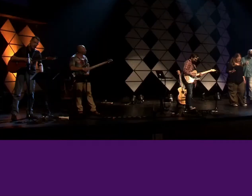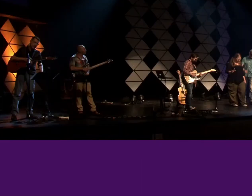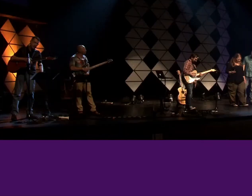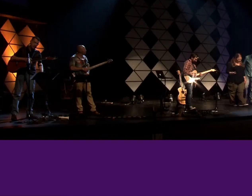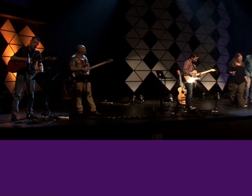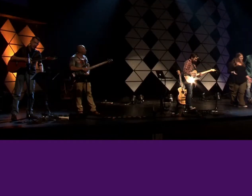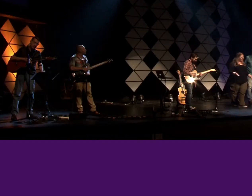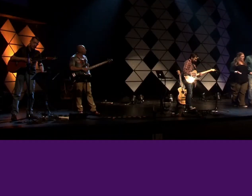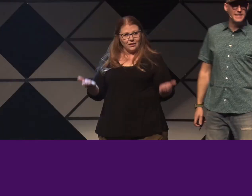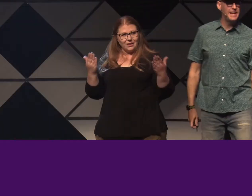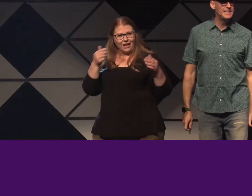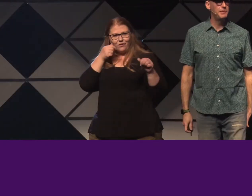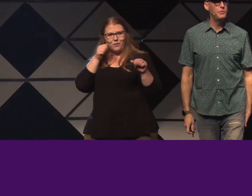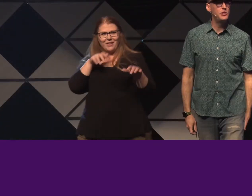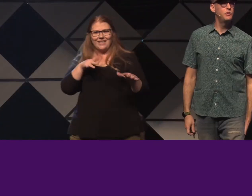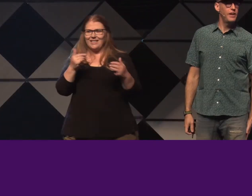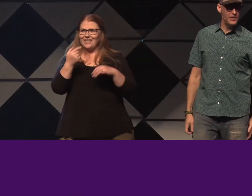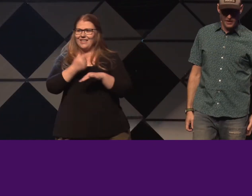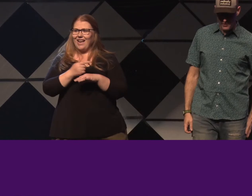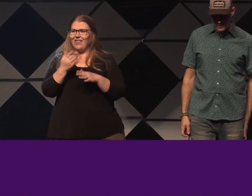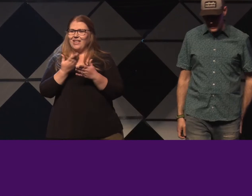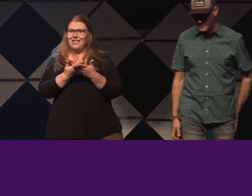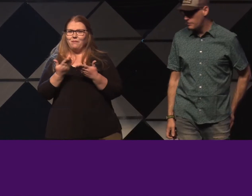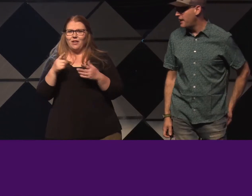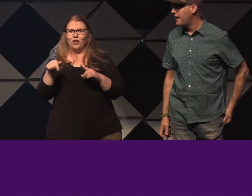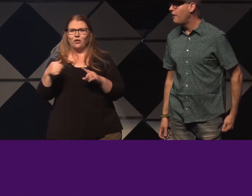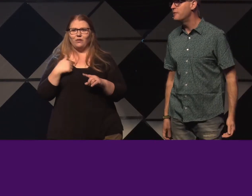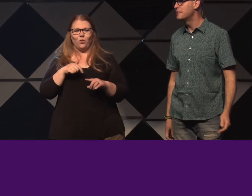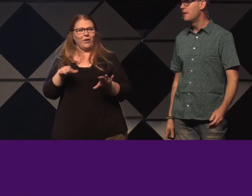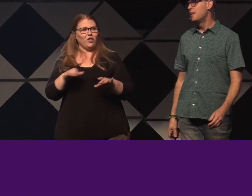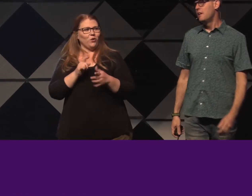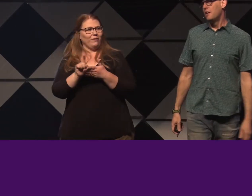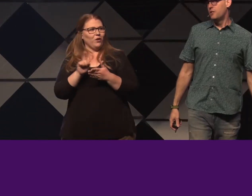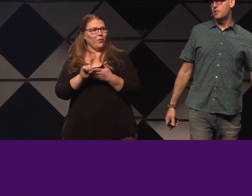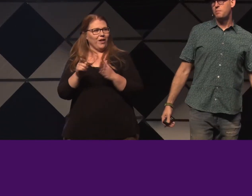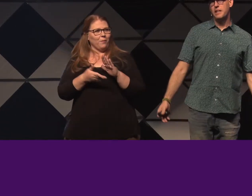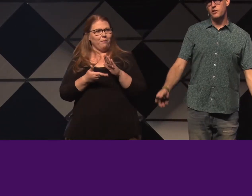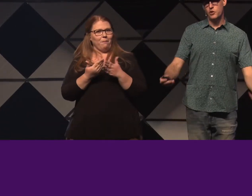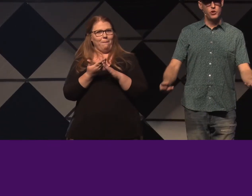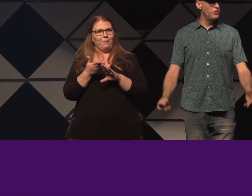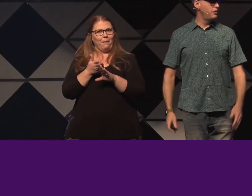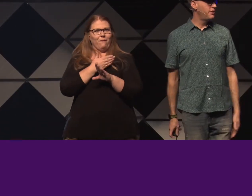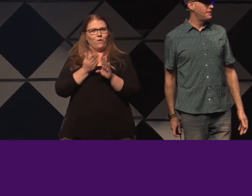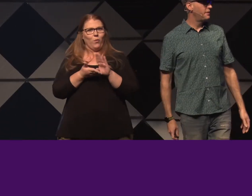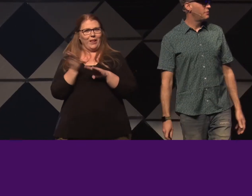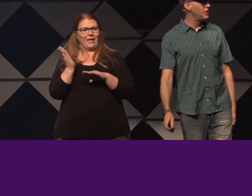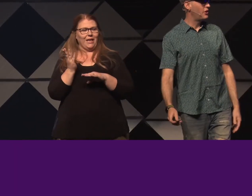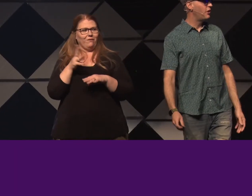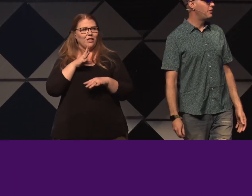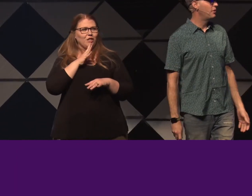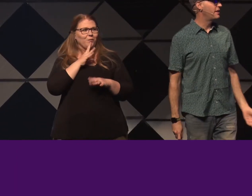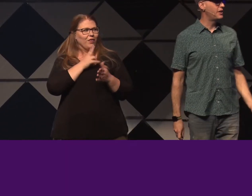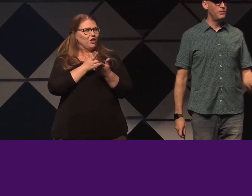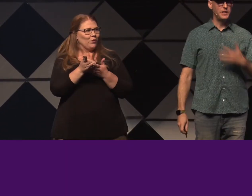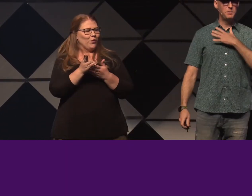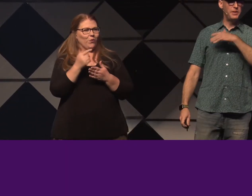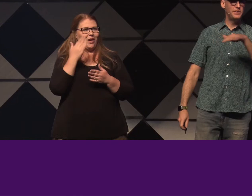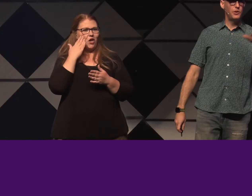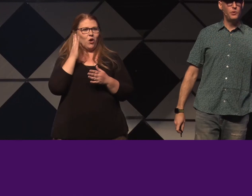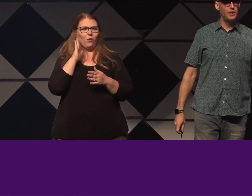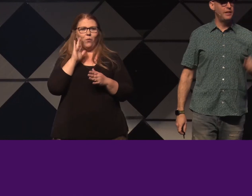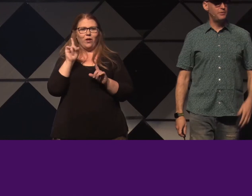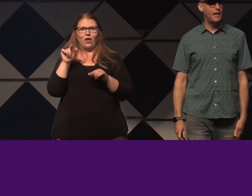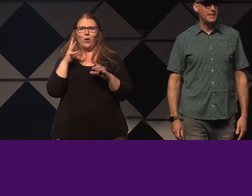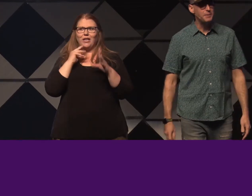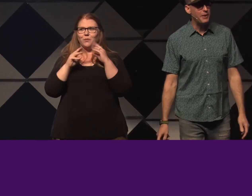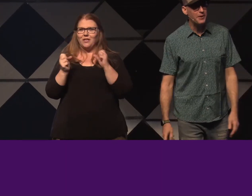Will you stand with me for our blessing today? It's something we do around here every week as we head out. Just speak a little truth. We all know that we're going to go and experience a